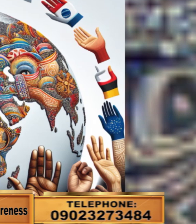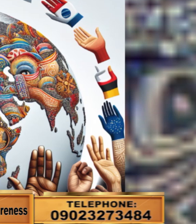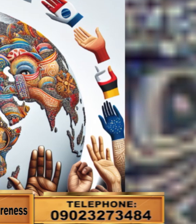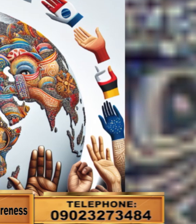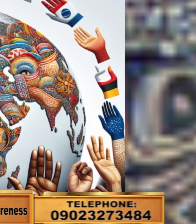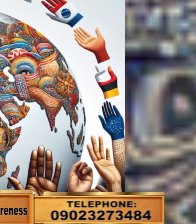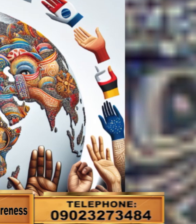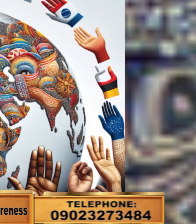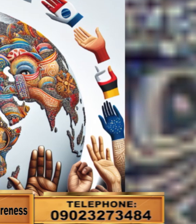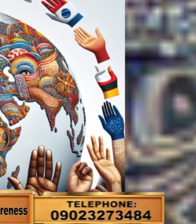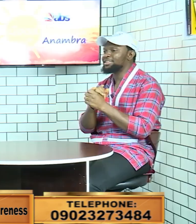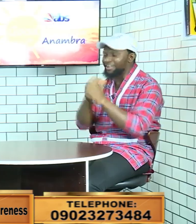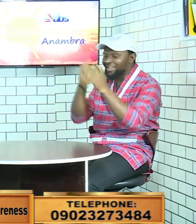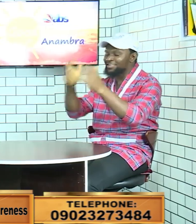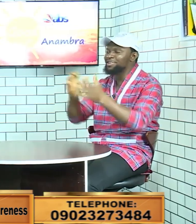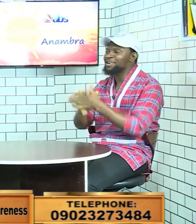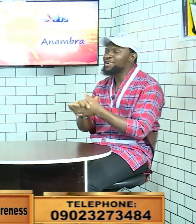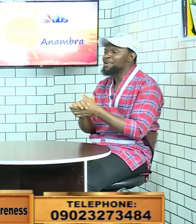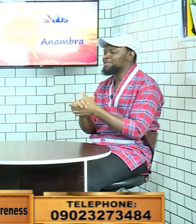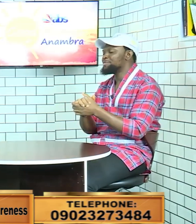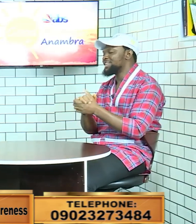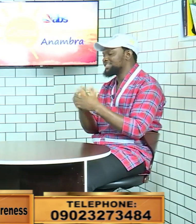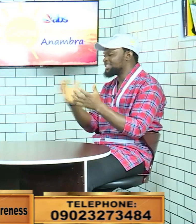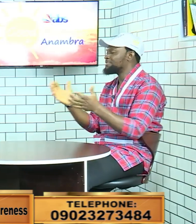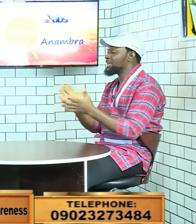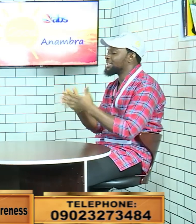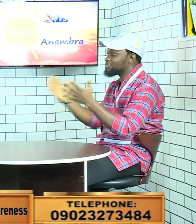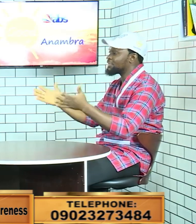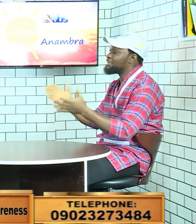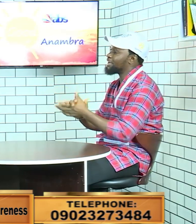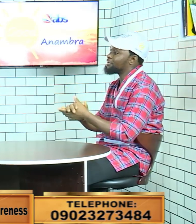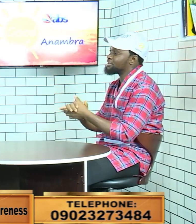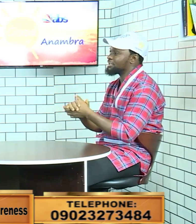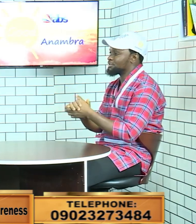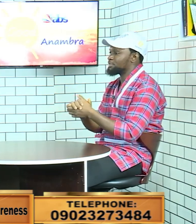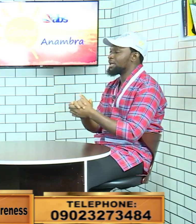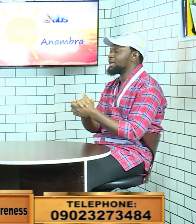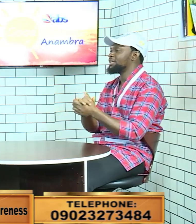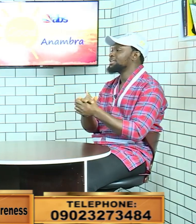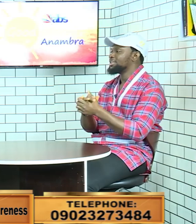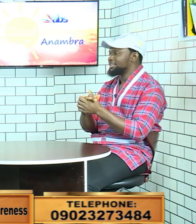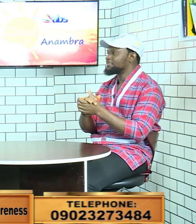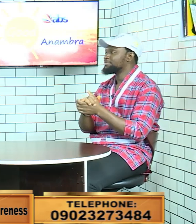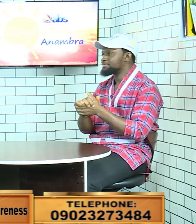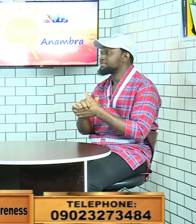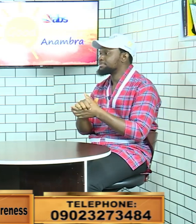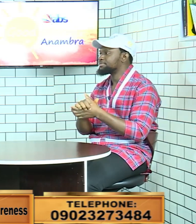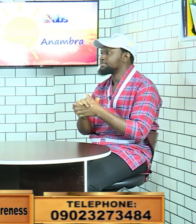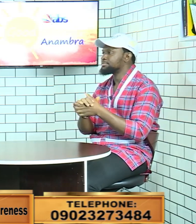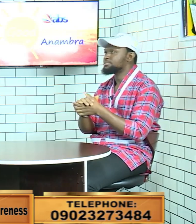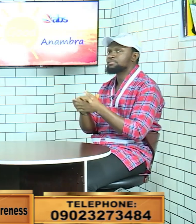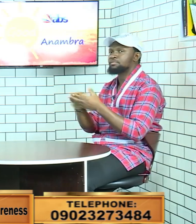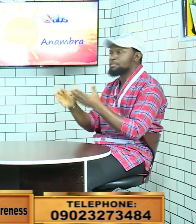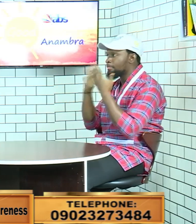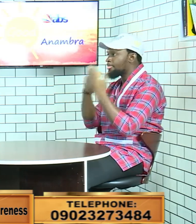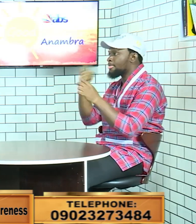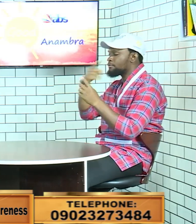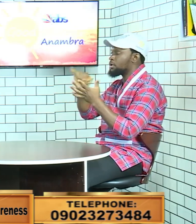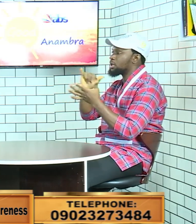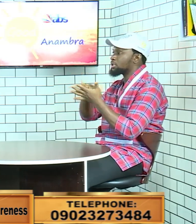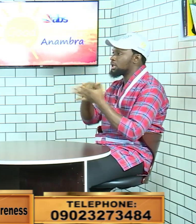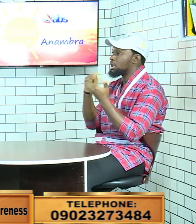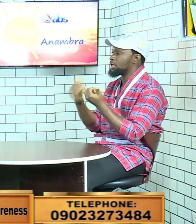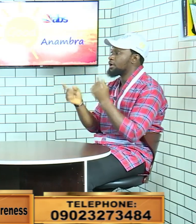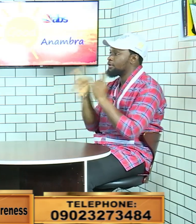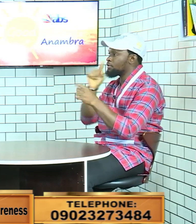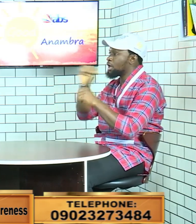love the way the director of ABS treated me and also gave me an audience to be here. All right. Well, thank you so much for that. Now, talking about